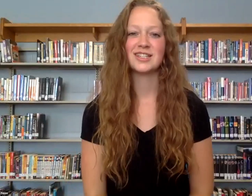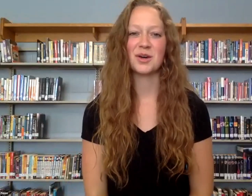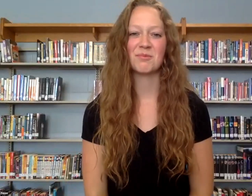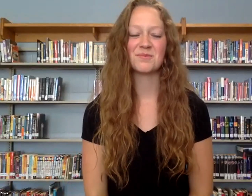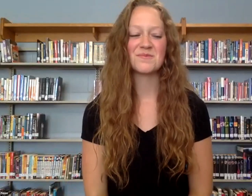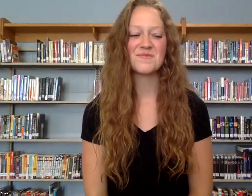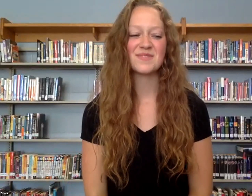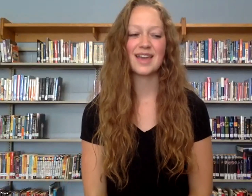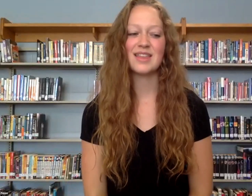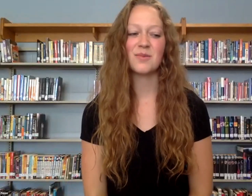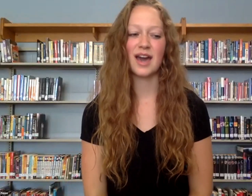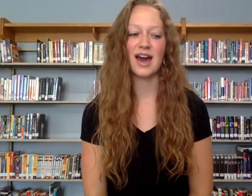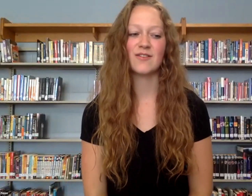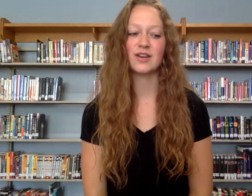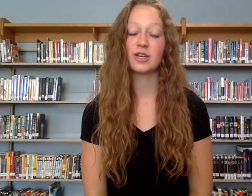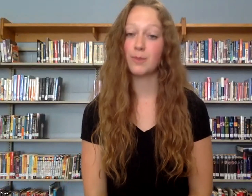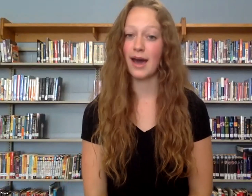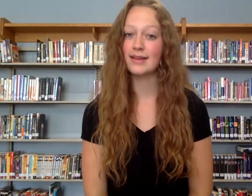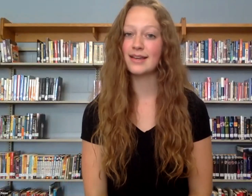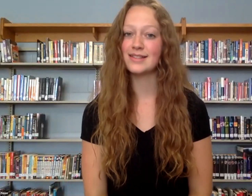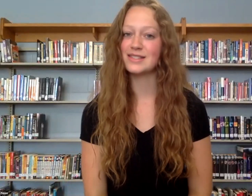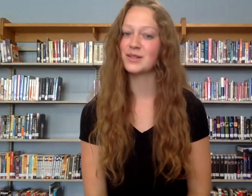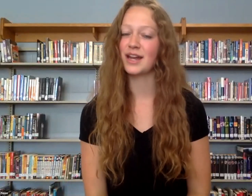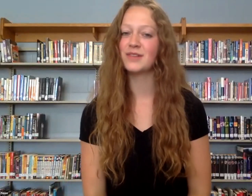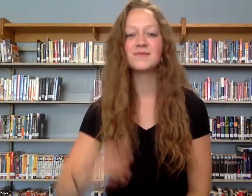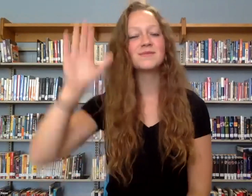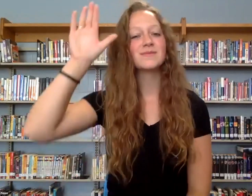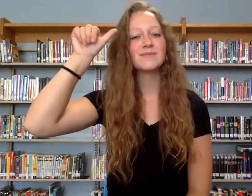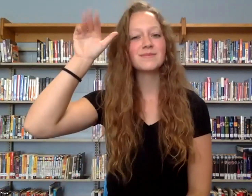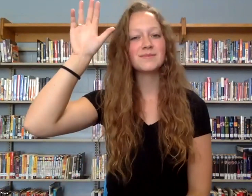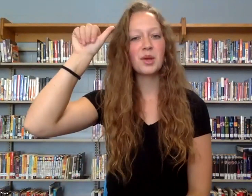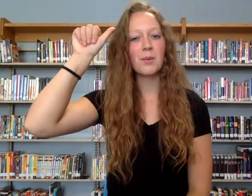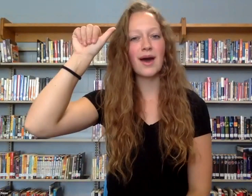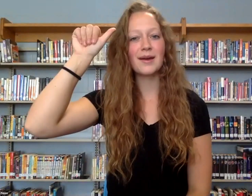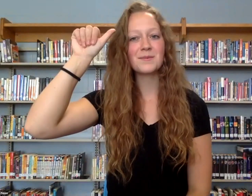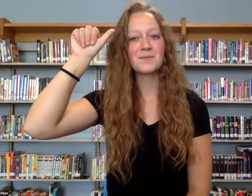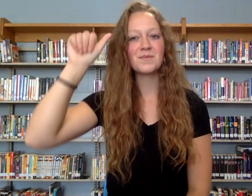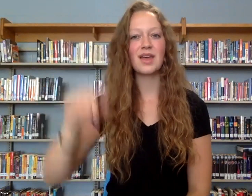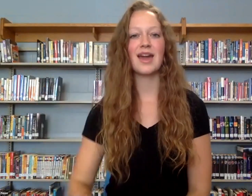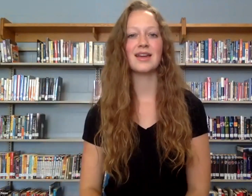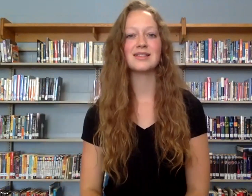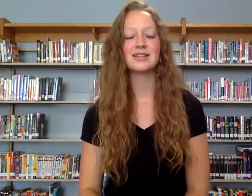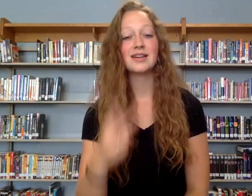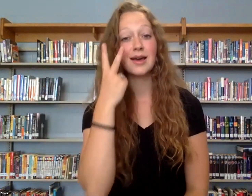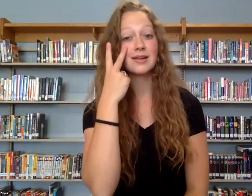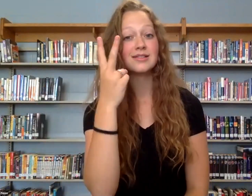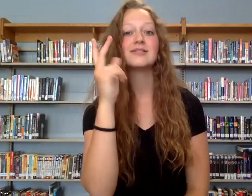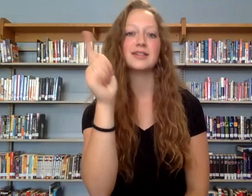Yep. And then we have goodbye and see you later. Goodbye and see you